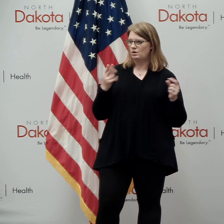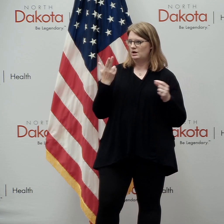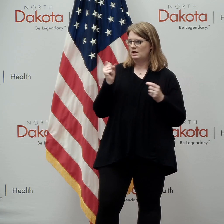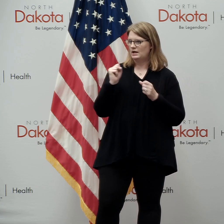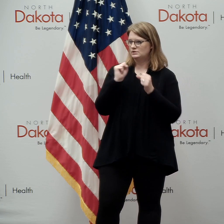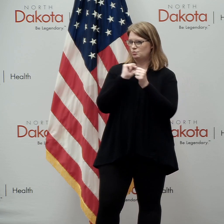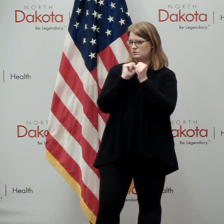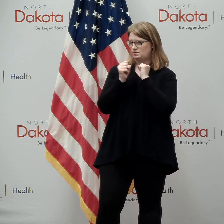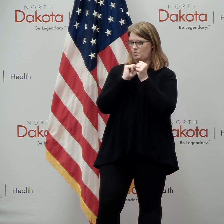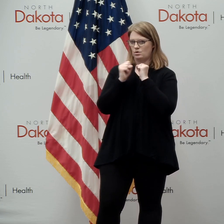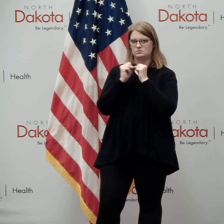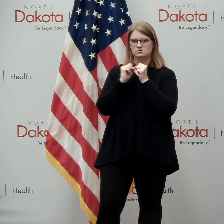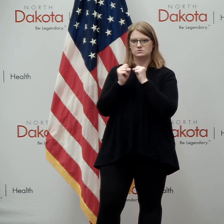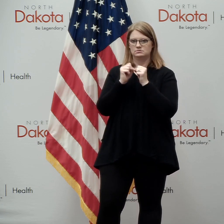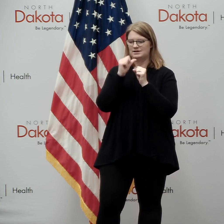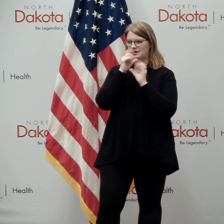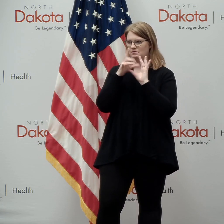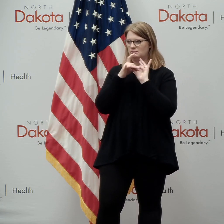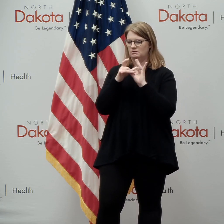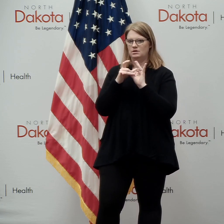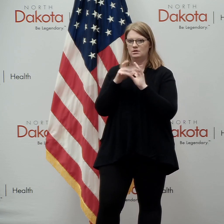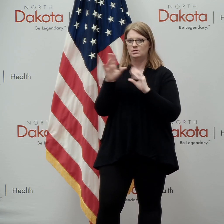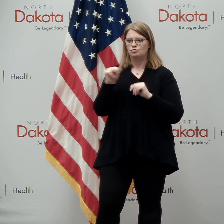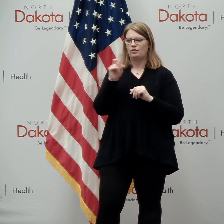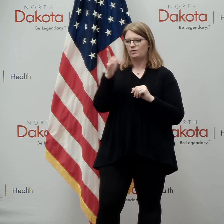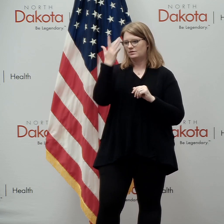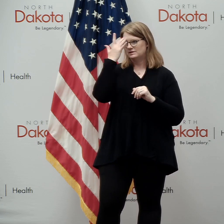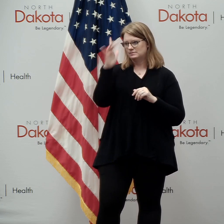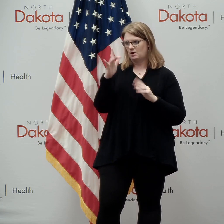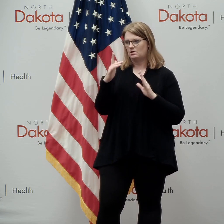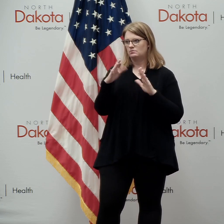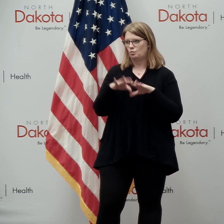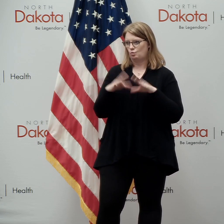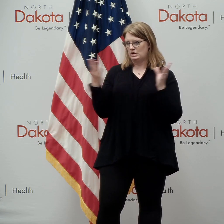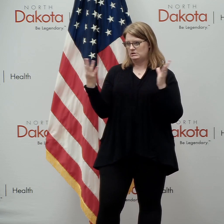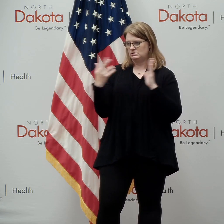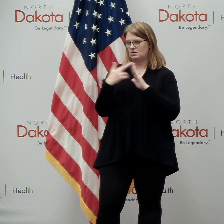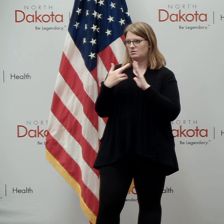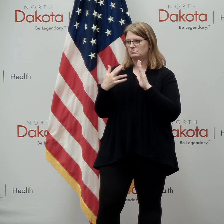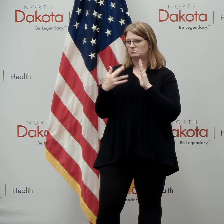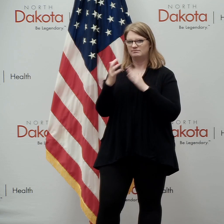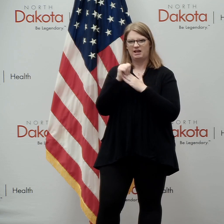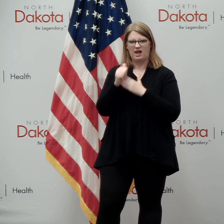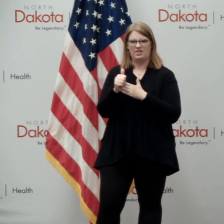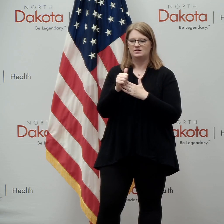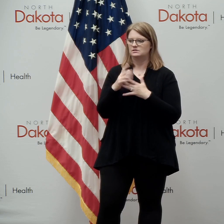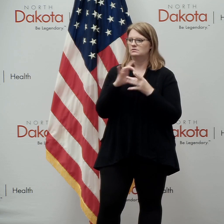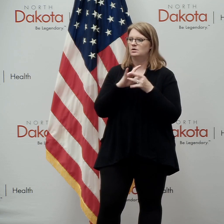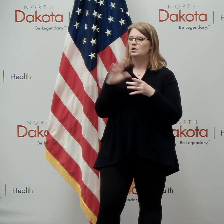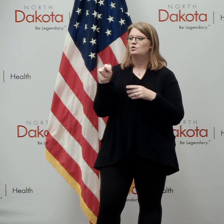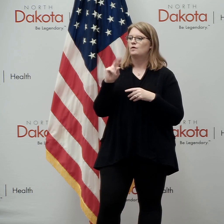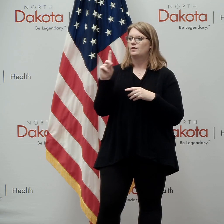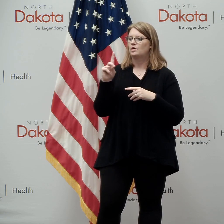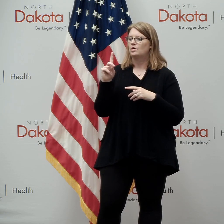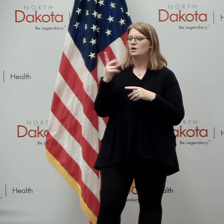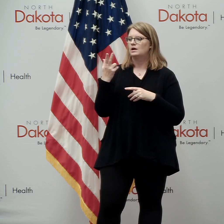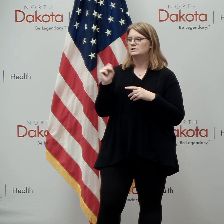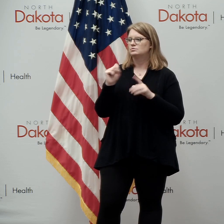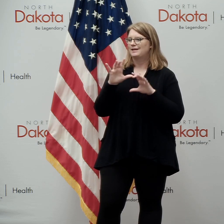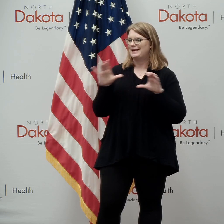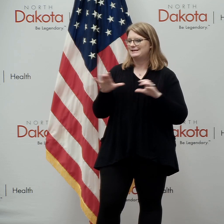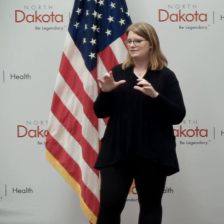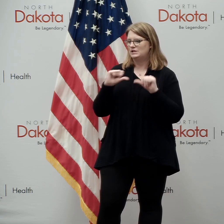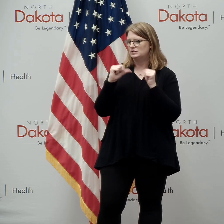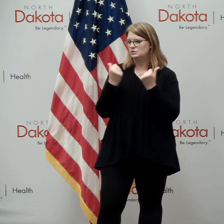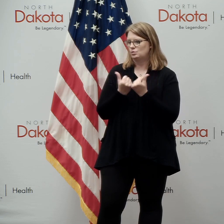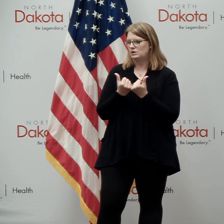sports were not under the North Dakota Smart Restart guidelines. That was all handled under the North Dakota high school activities.